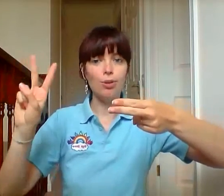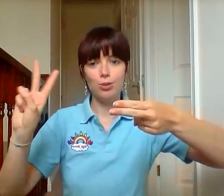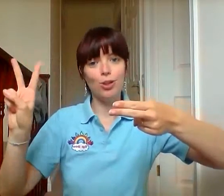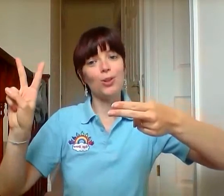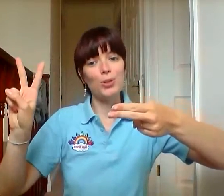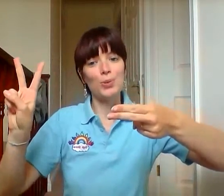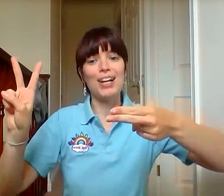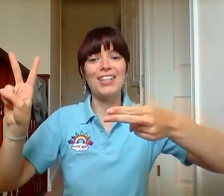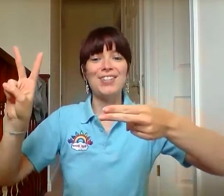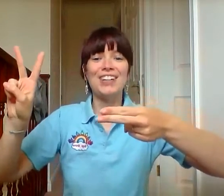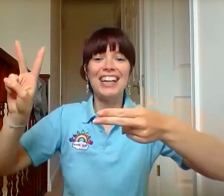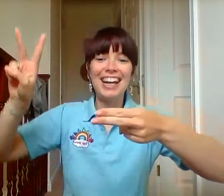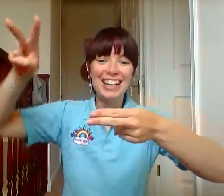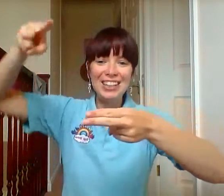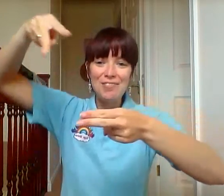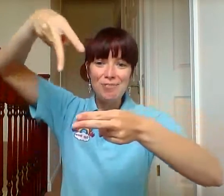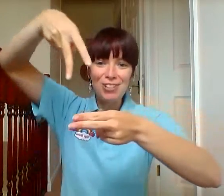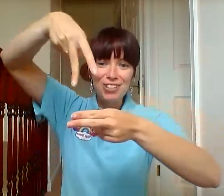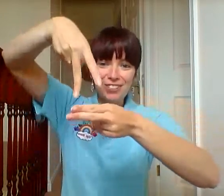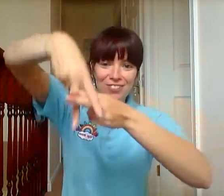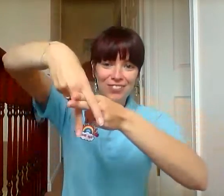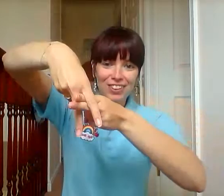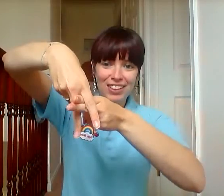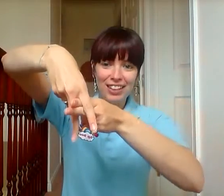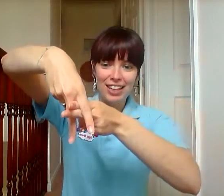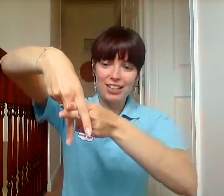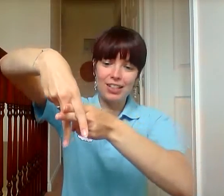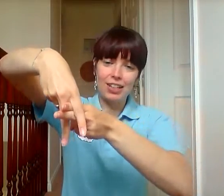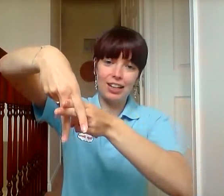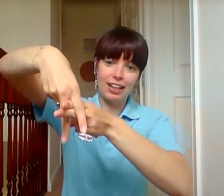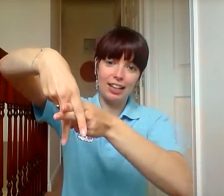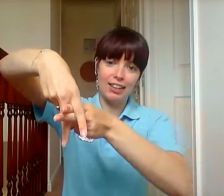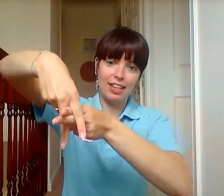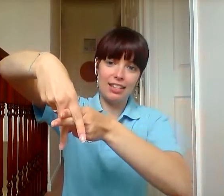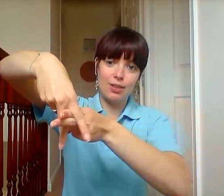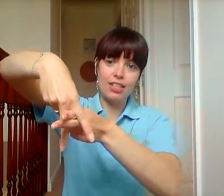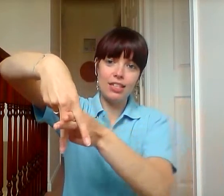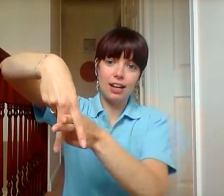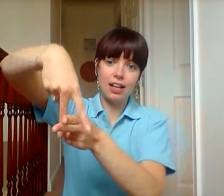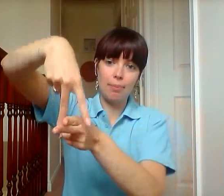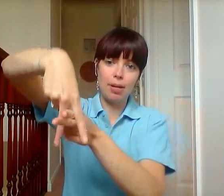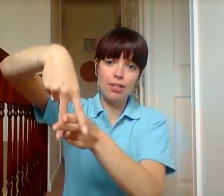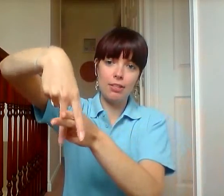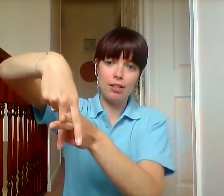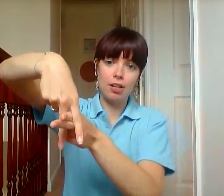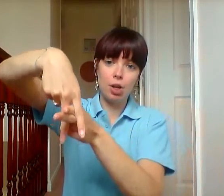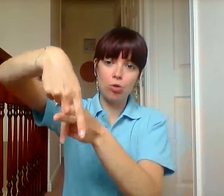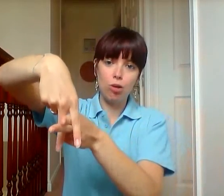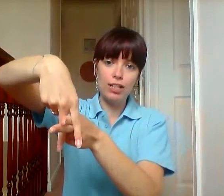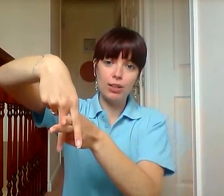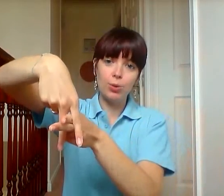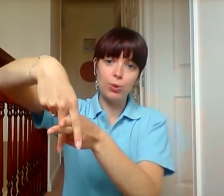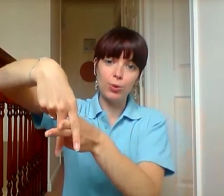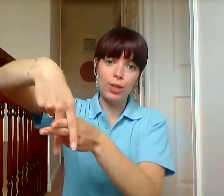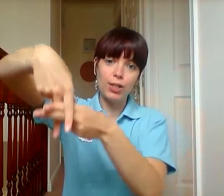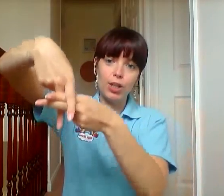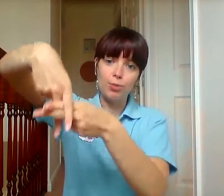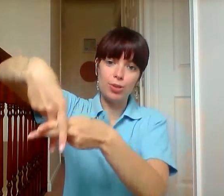try not to swear, sorry, you put it like this. So this is like a person riding the horse, and you would just